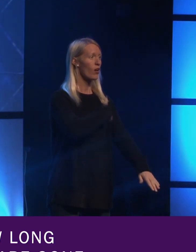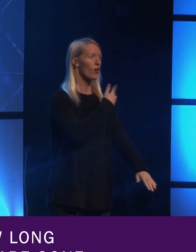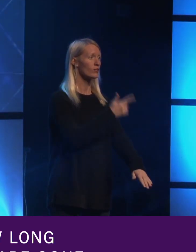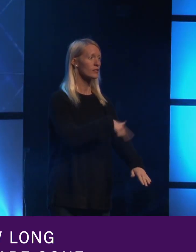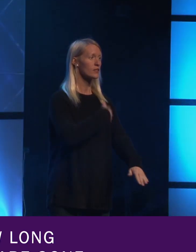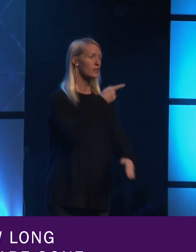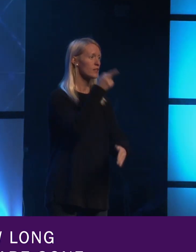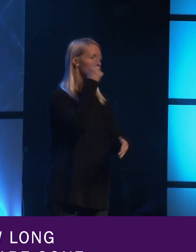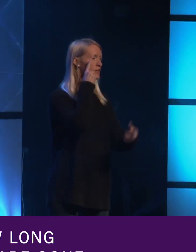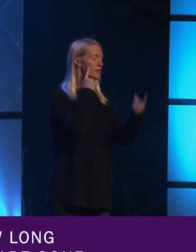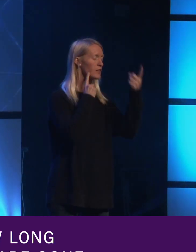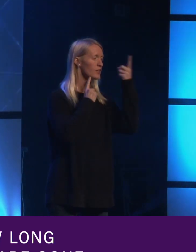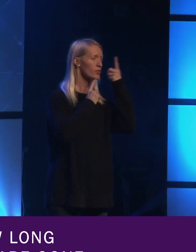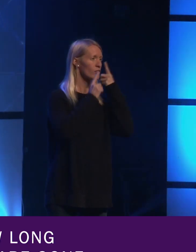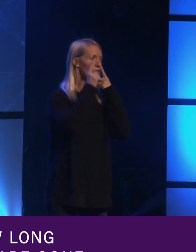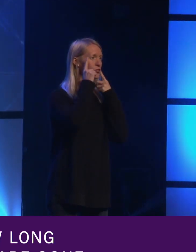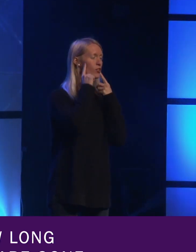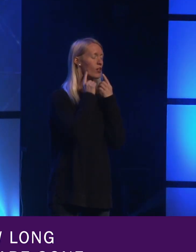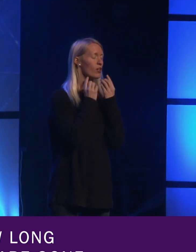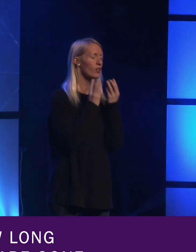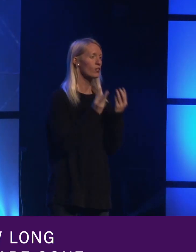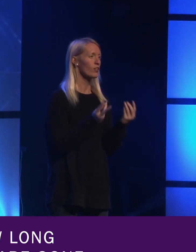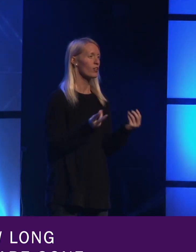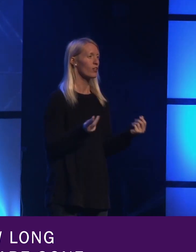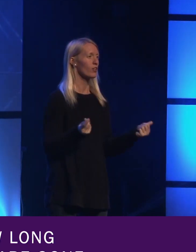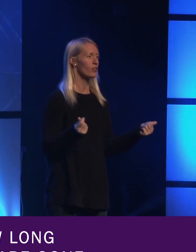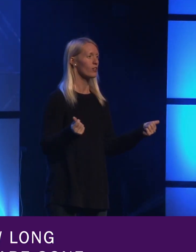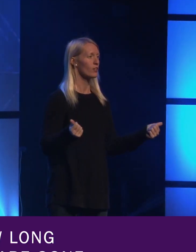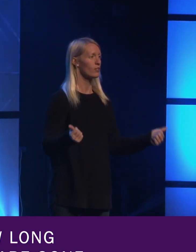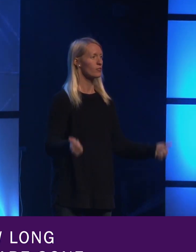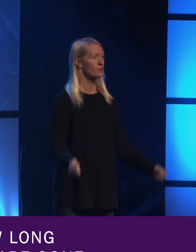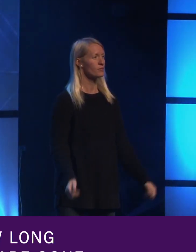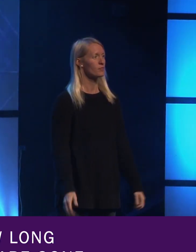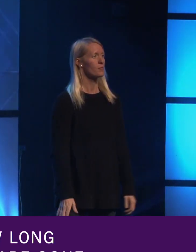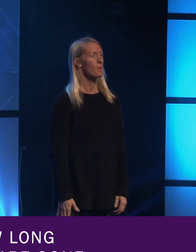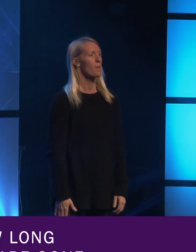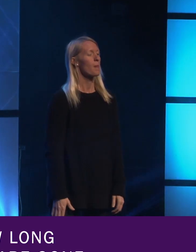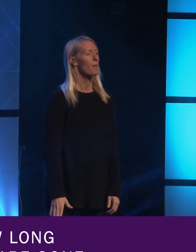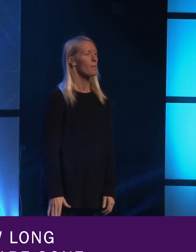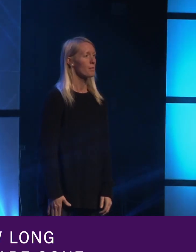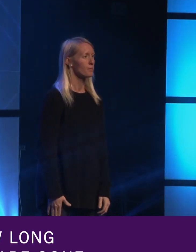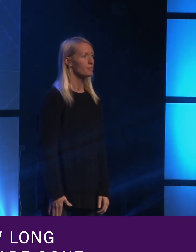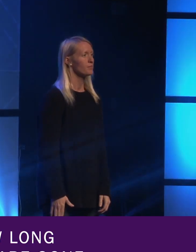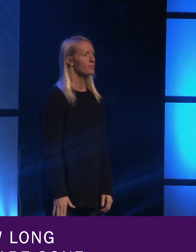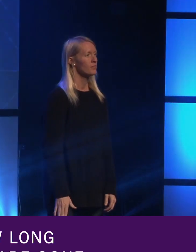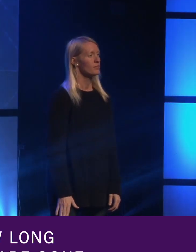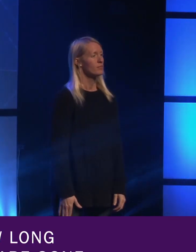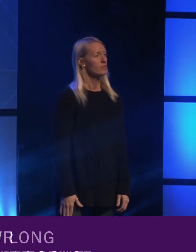How long till these tears are gone?